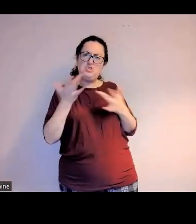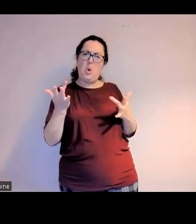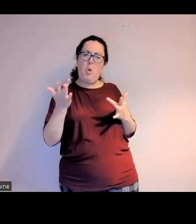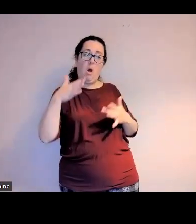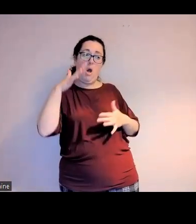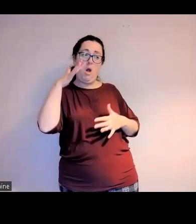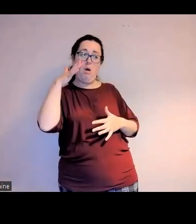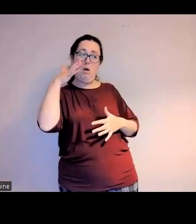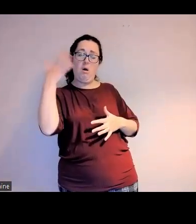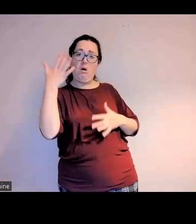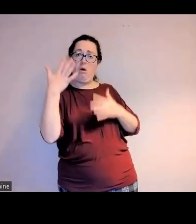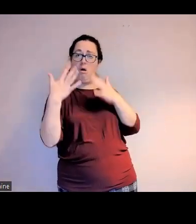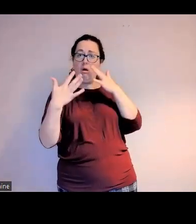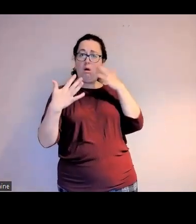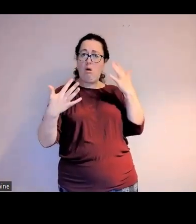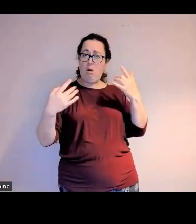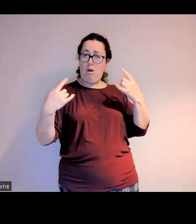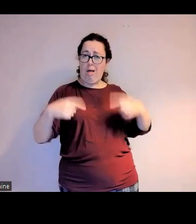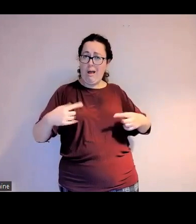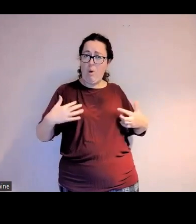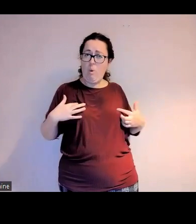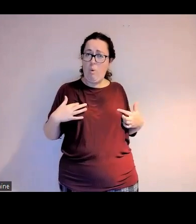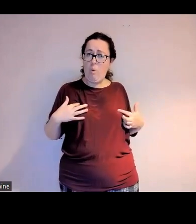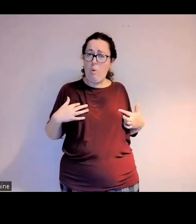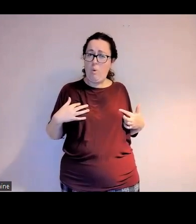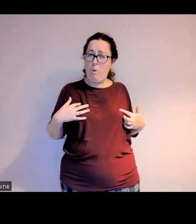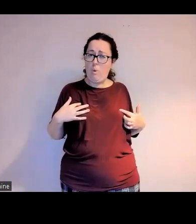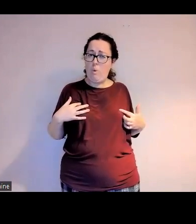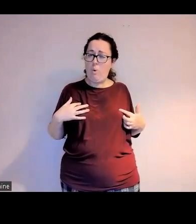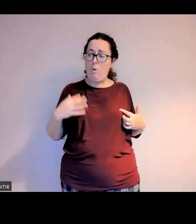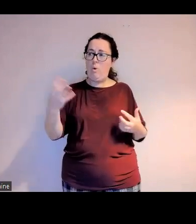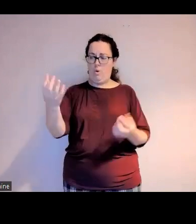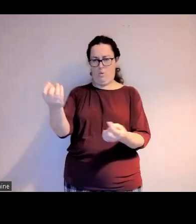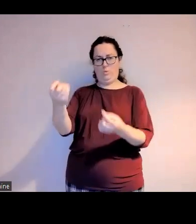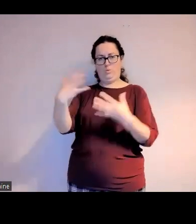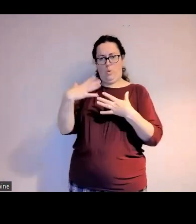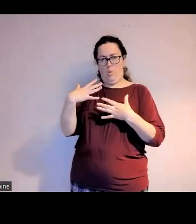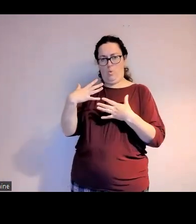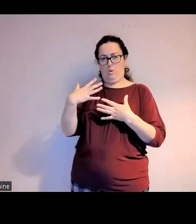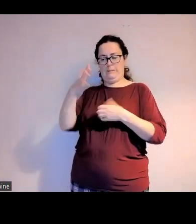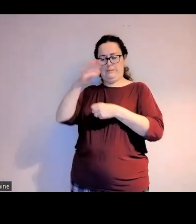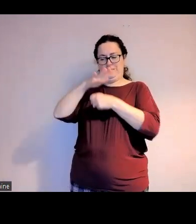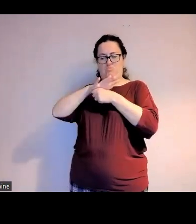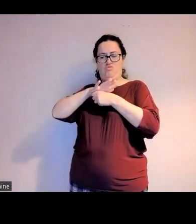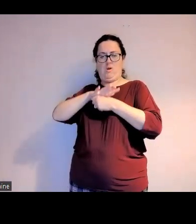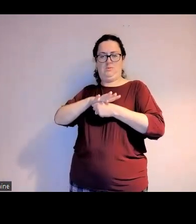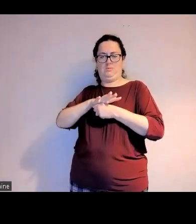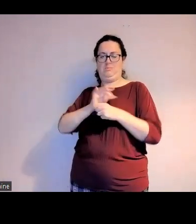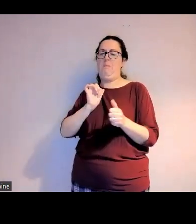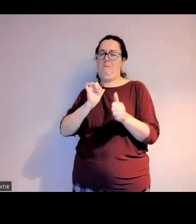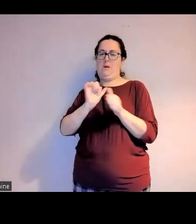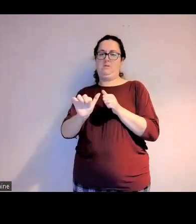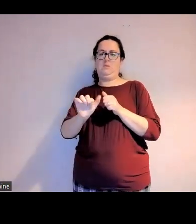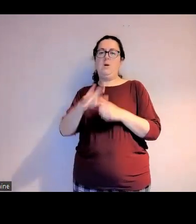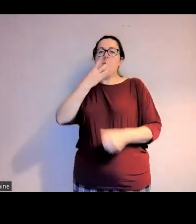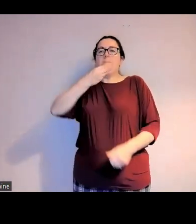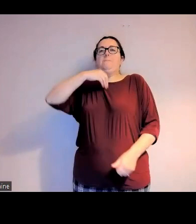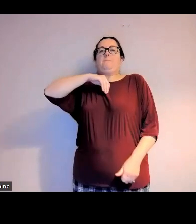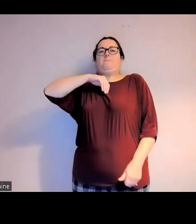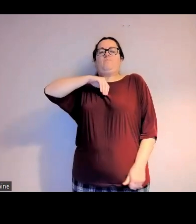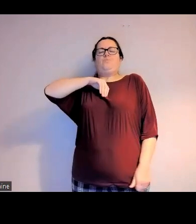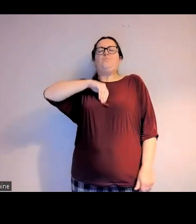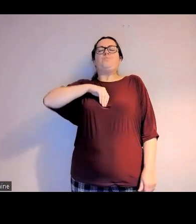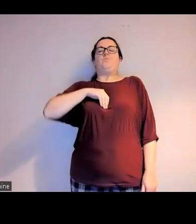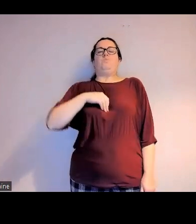tears from my eyes? I was told suppress is best. Swallow it down into your chest,